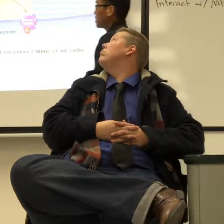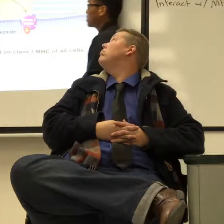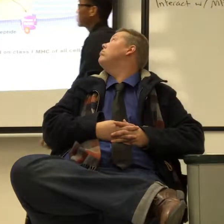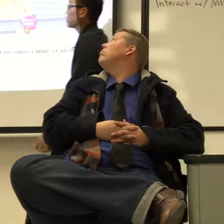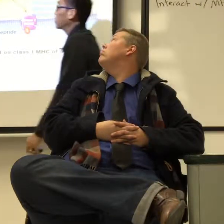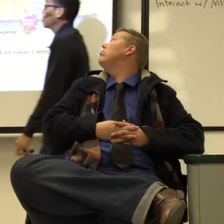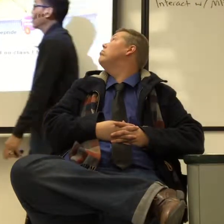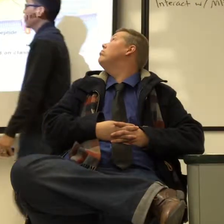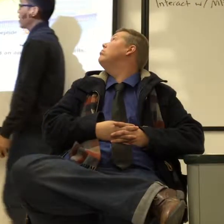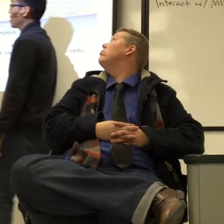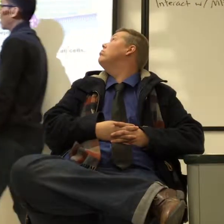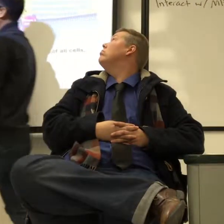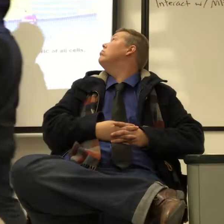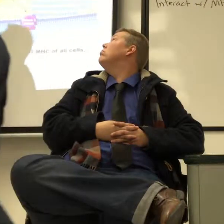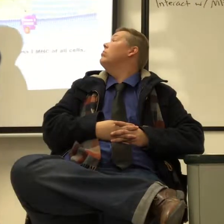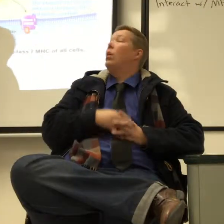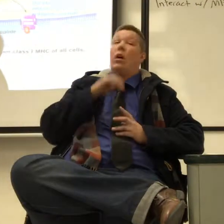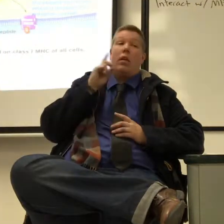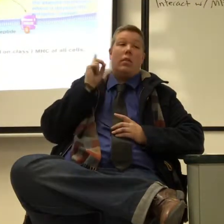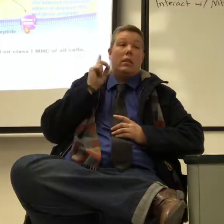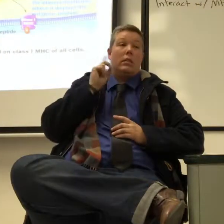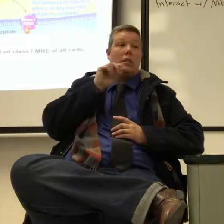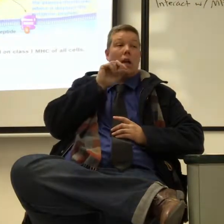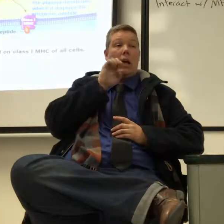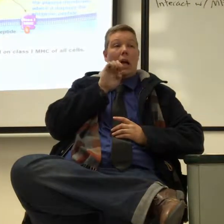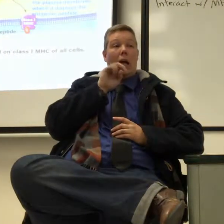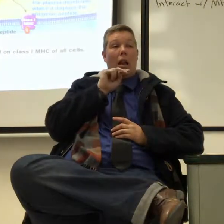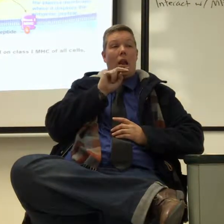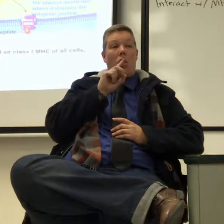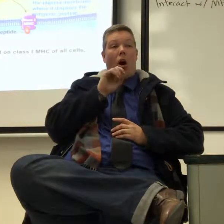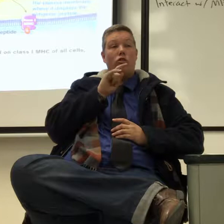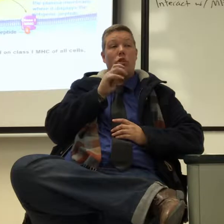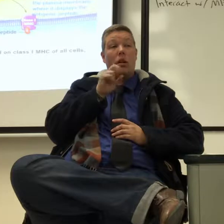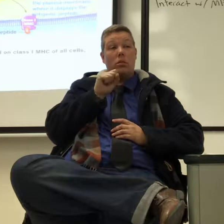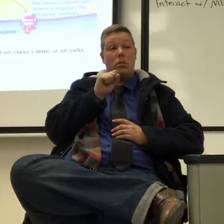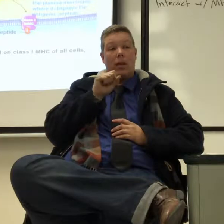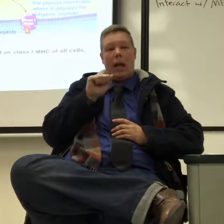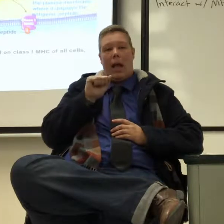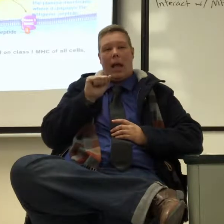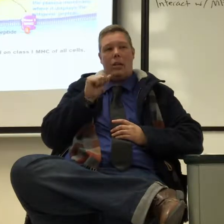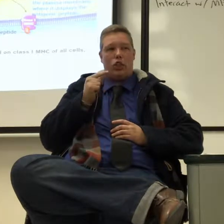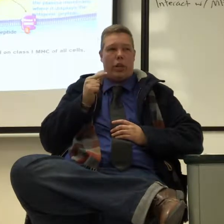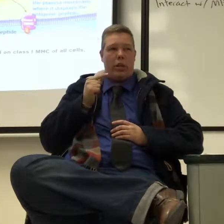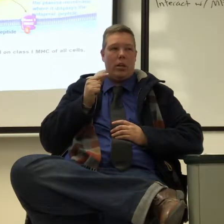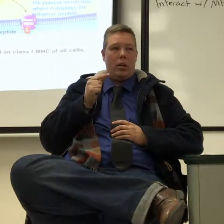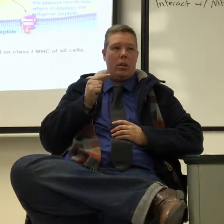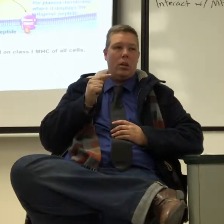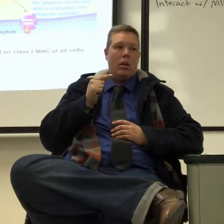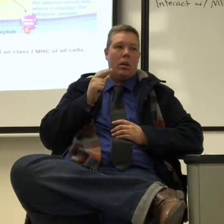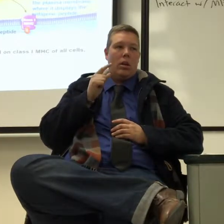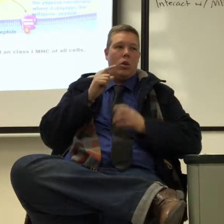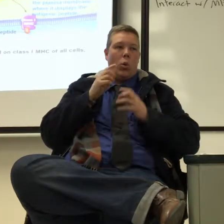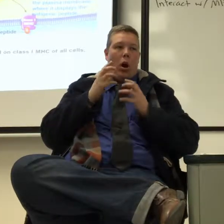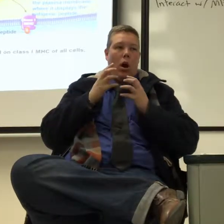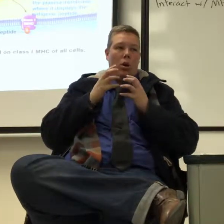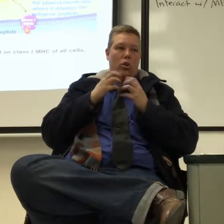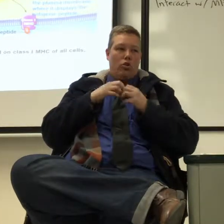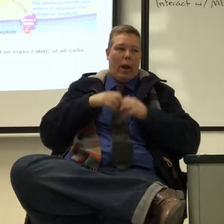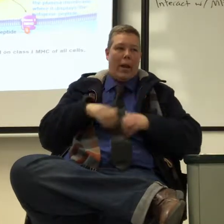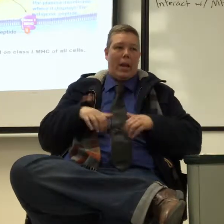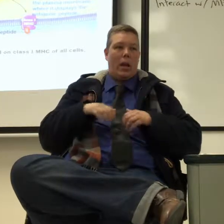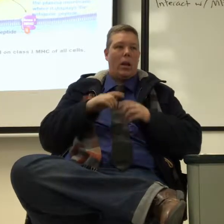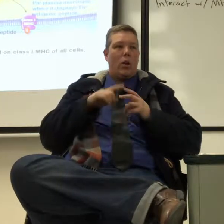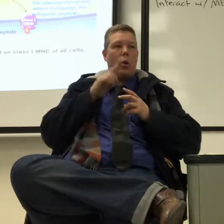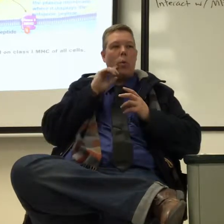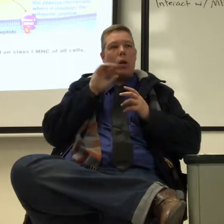Here is the endogenous antigen, whatever it is. You're degrading it and you're putting a piece of that in